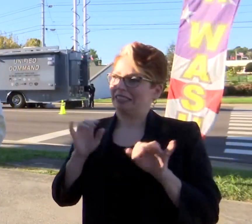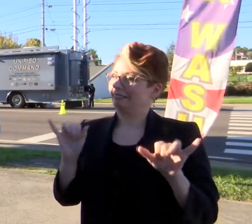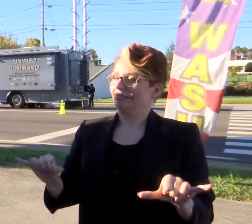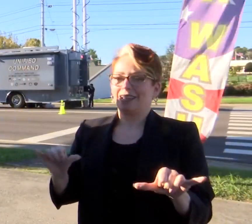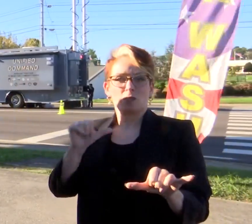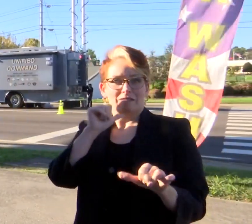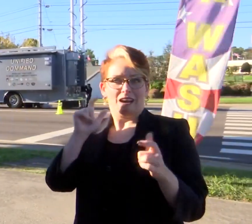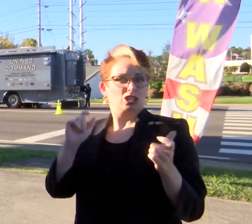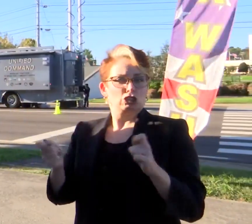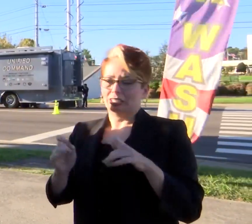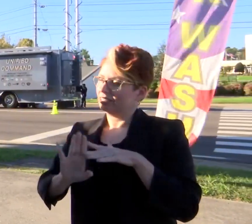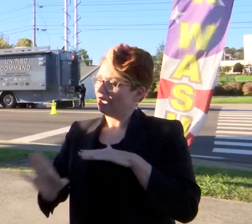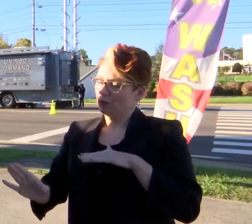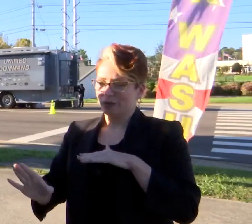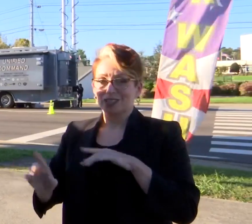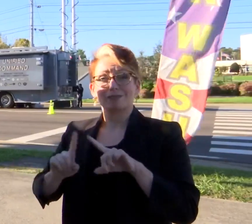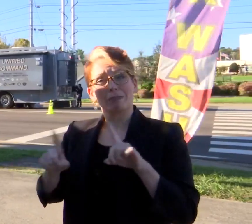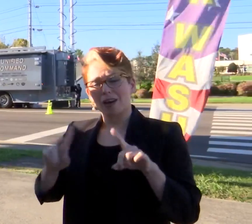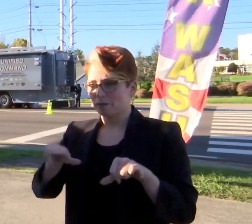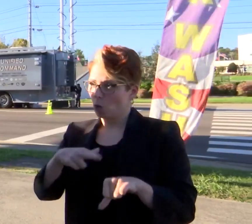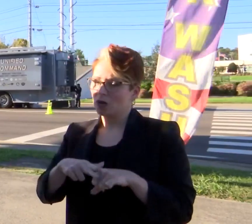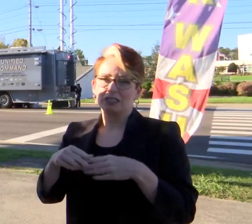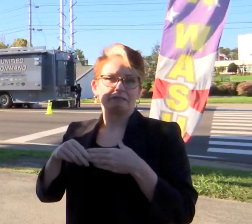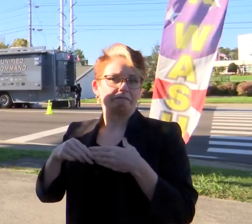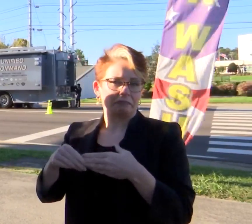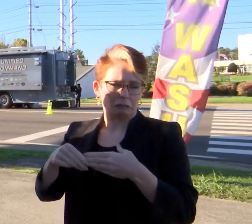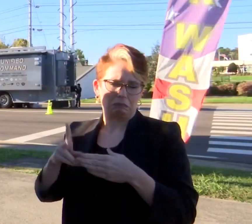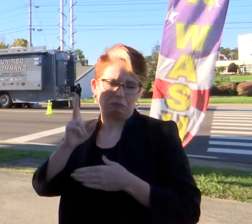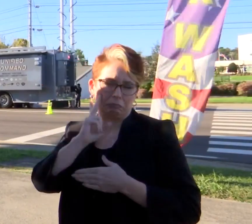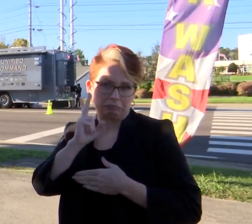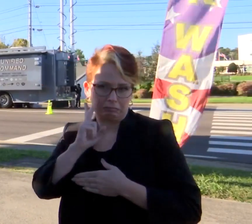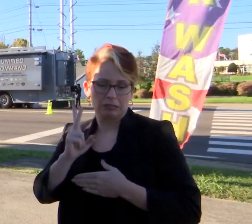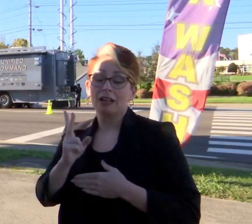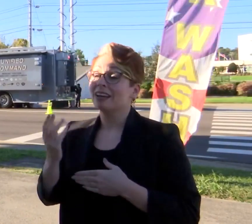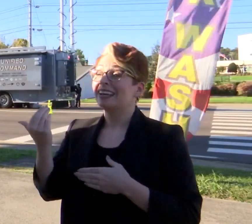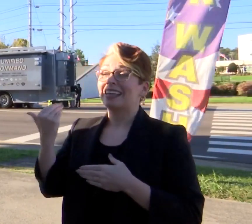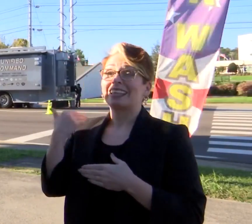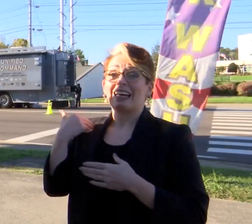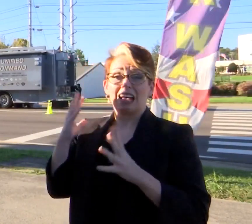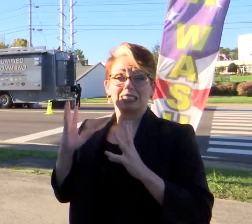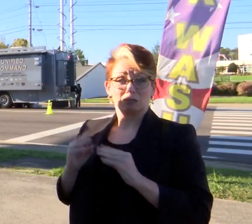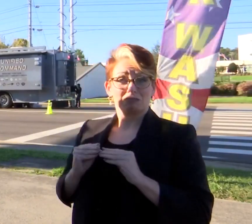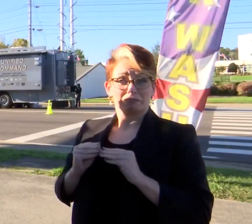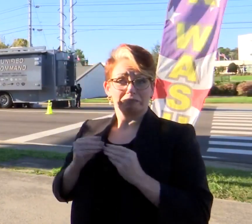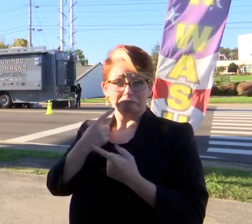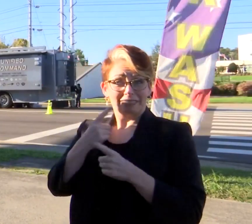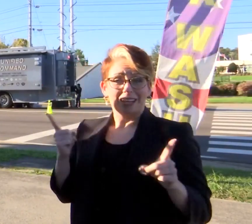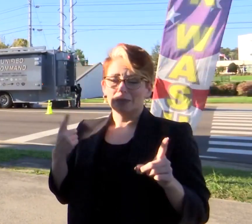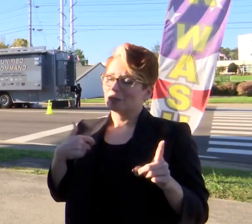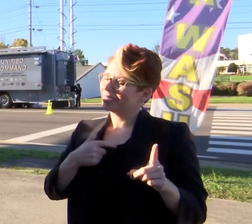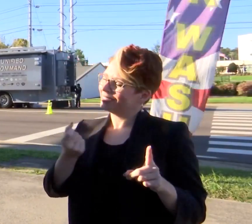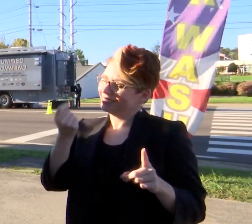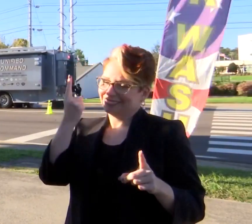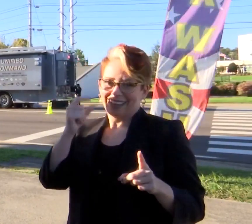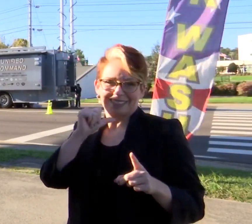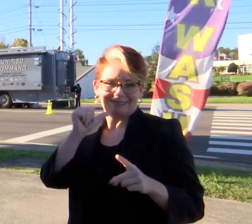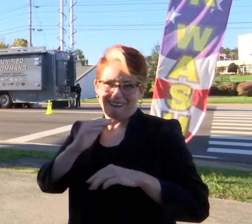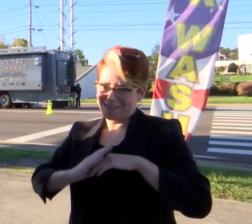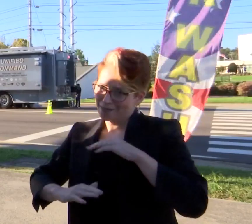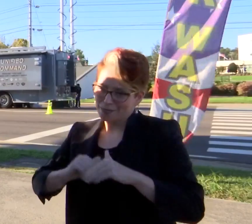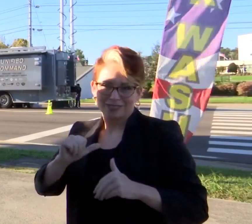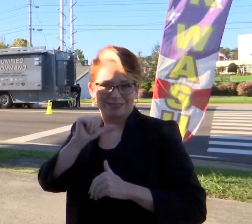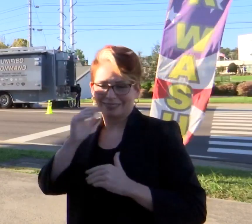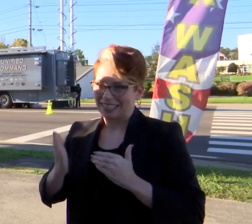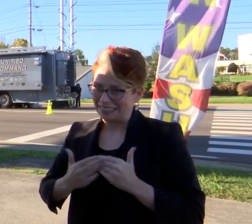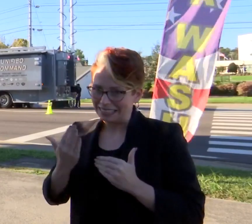course that's a fluid situation. Again, as we said in our last briefing, we get that it's an inconvenience, and that we've had residents who are over